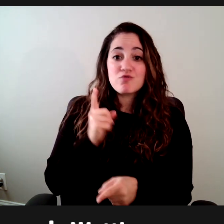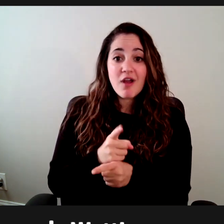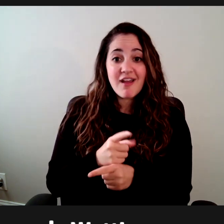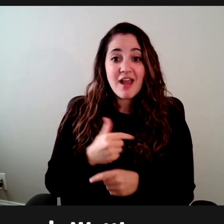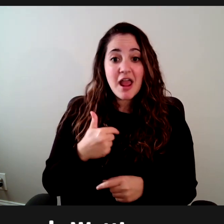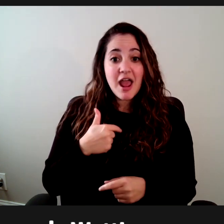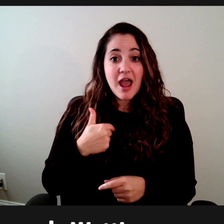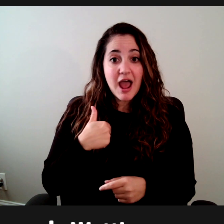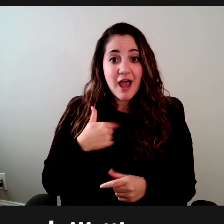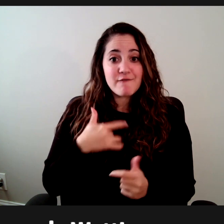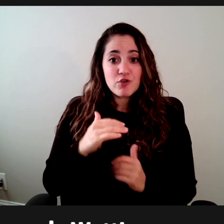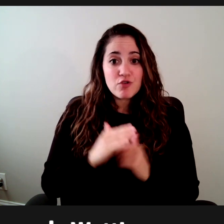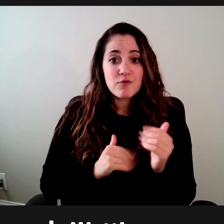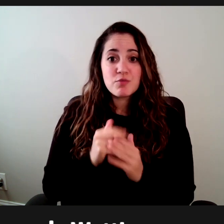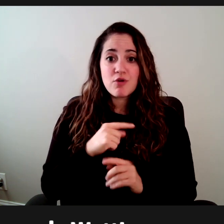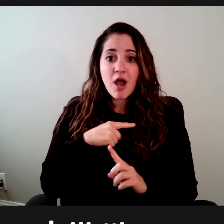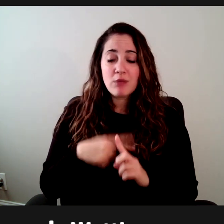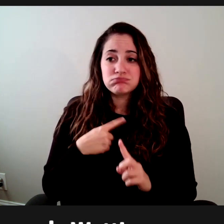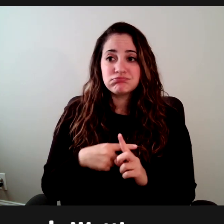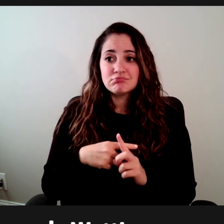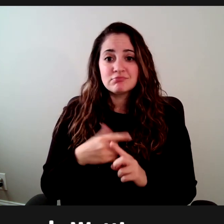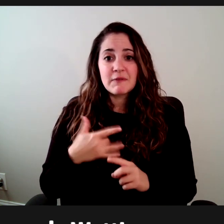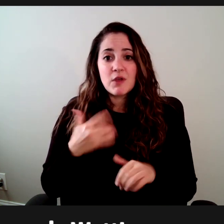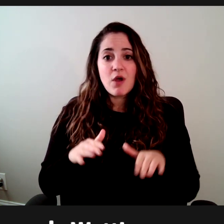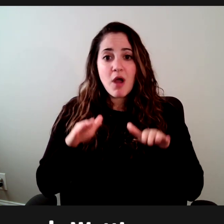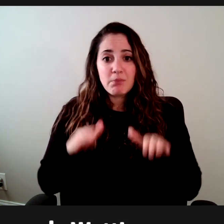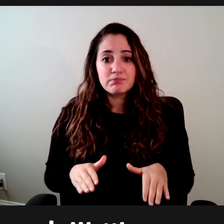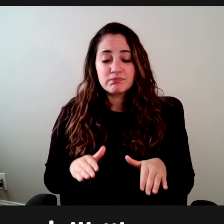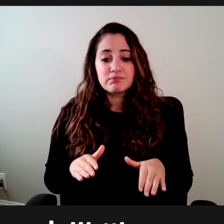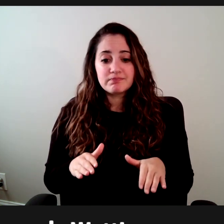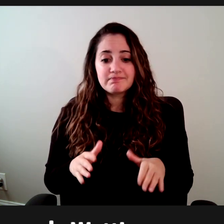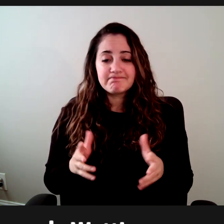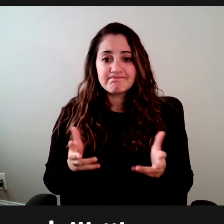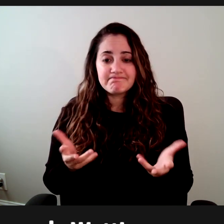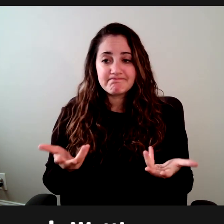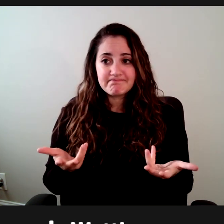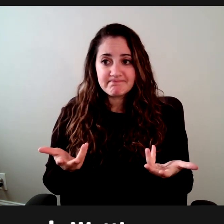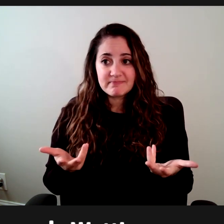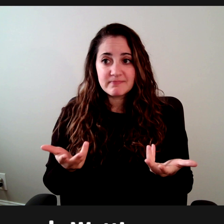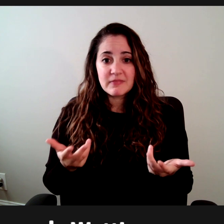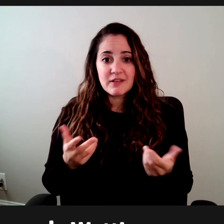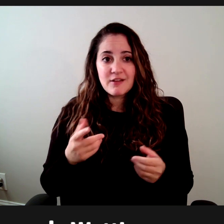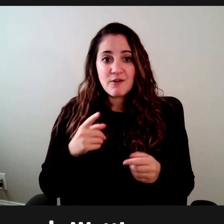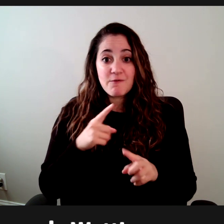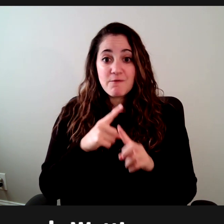taking comfort, pleasure, goodness and ease, from